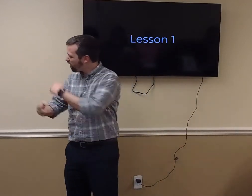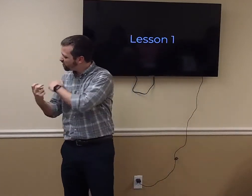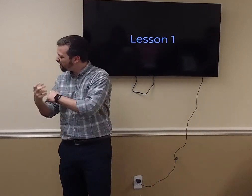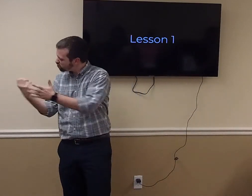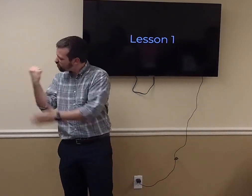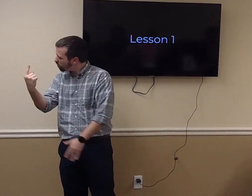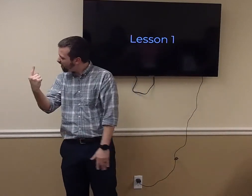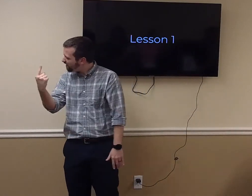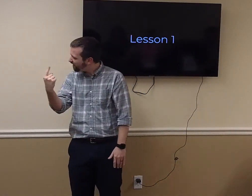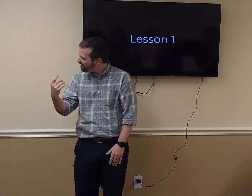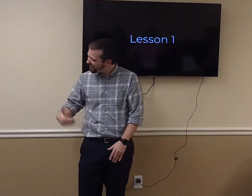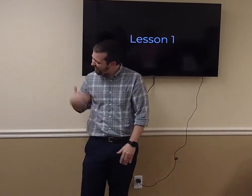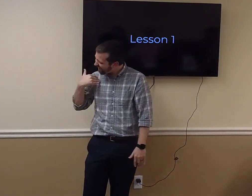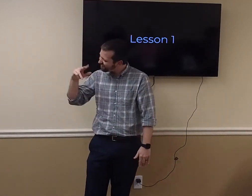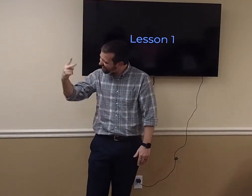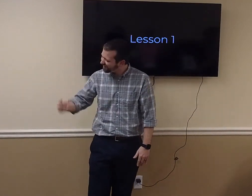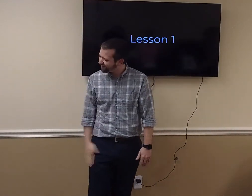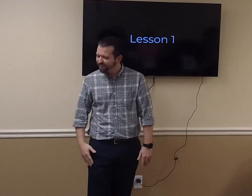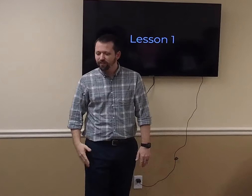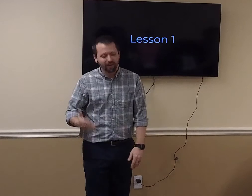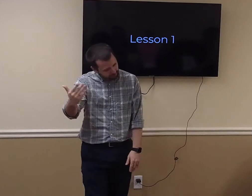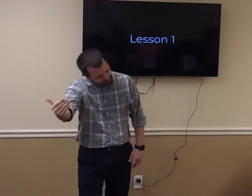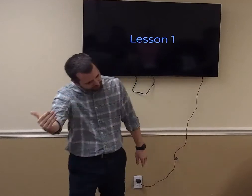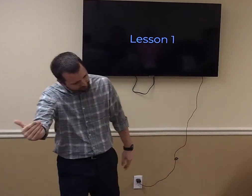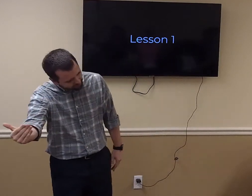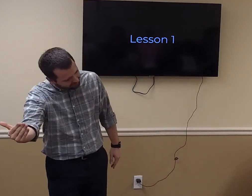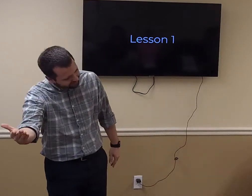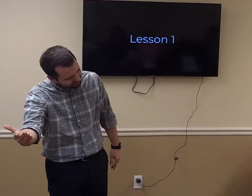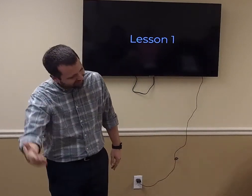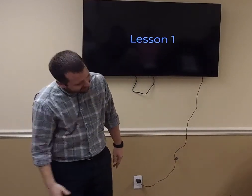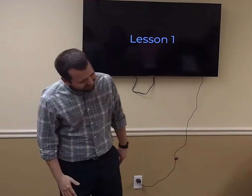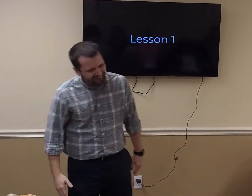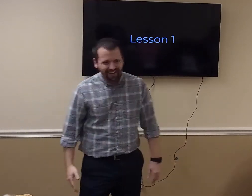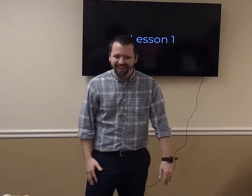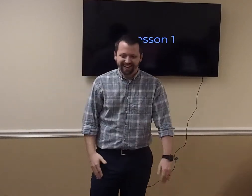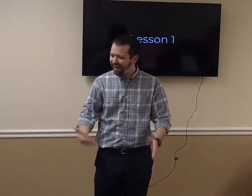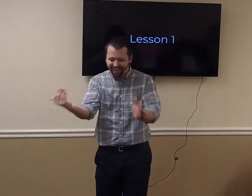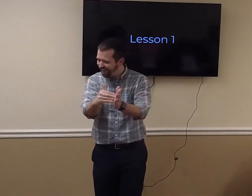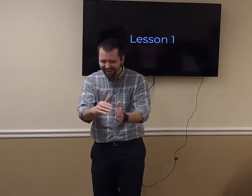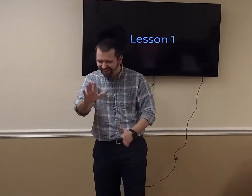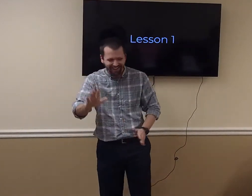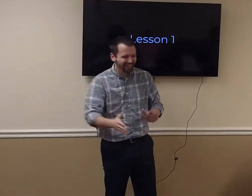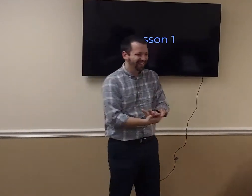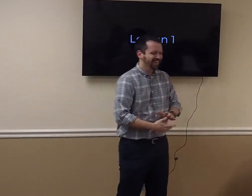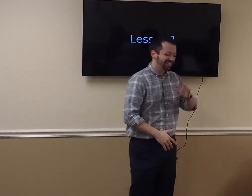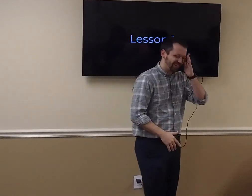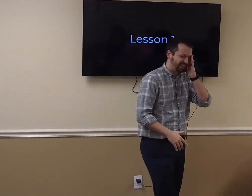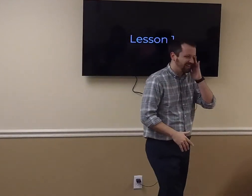I took one, and he had a second. I'm like, right here. I did. Did you keep your